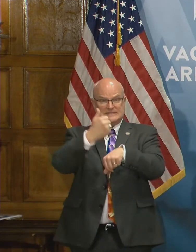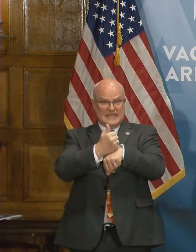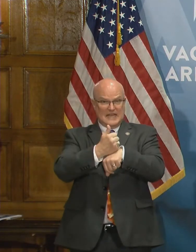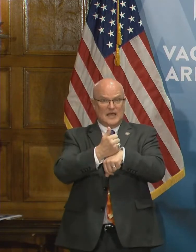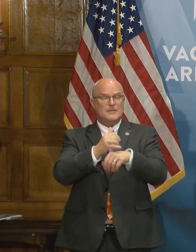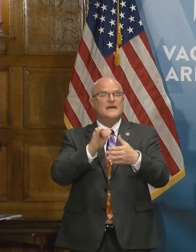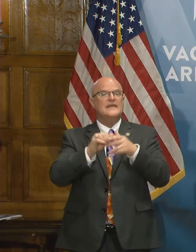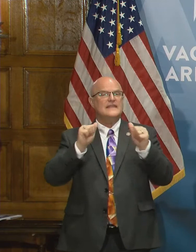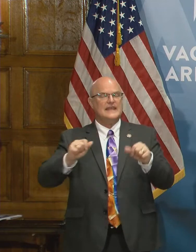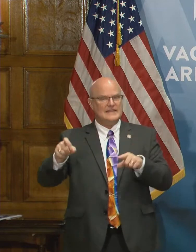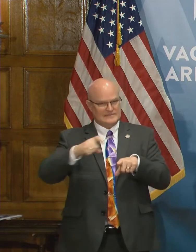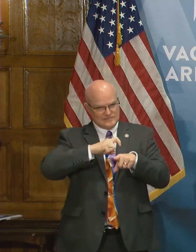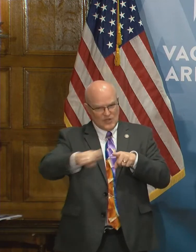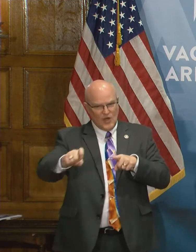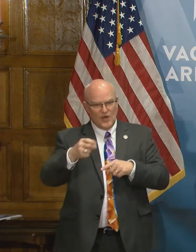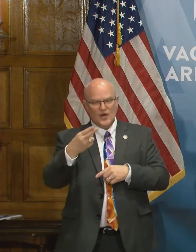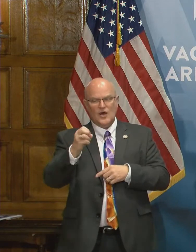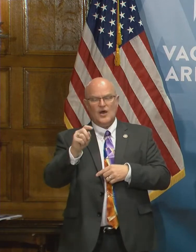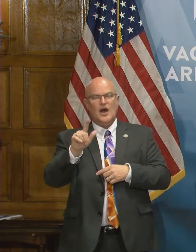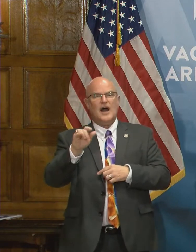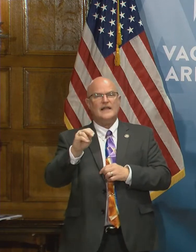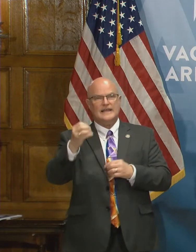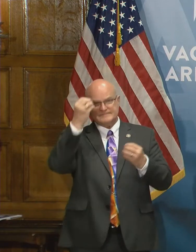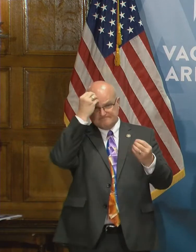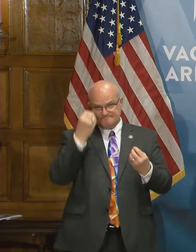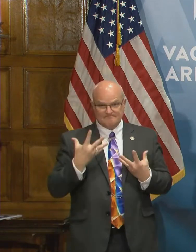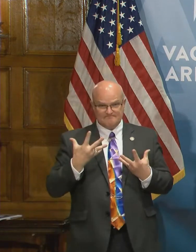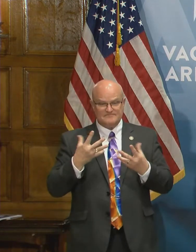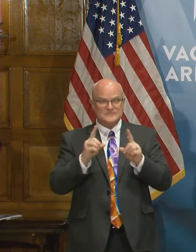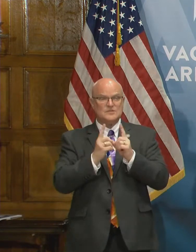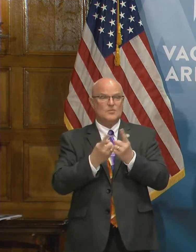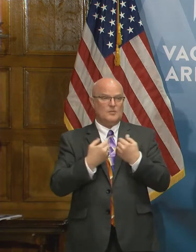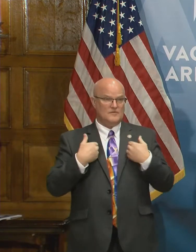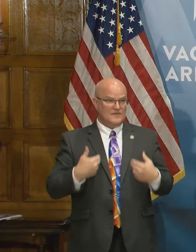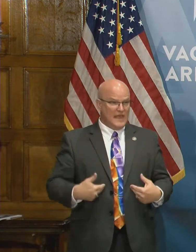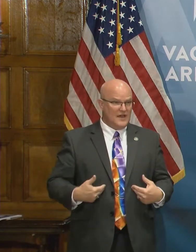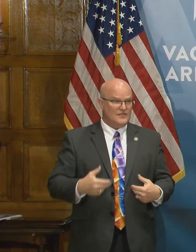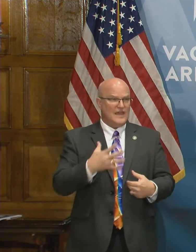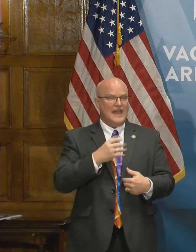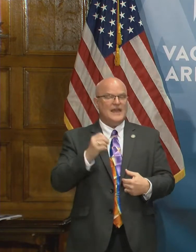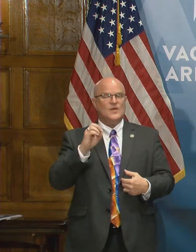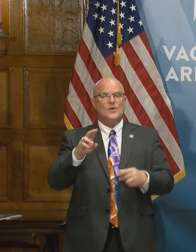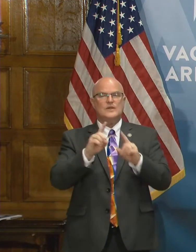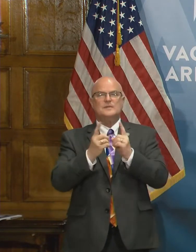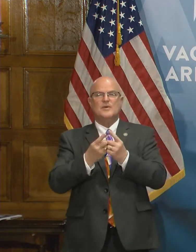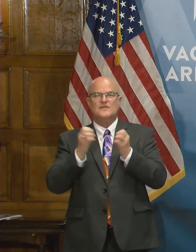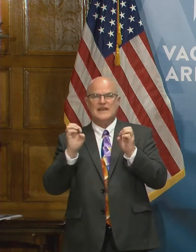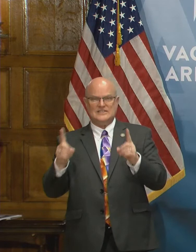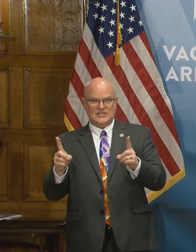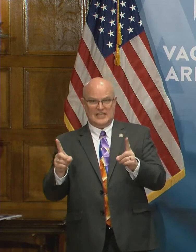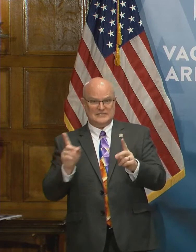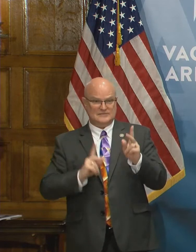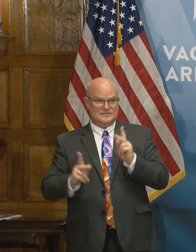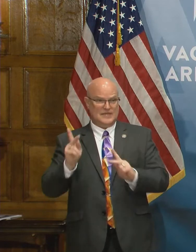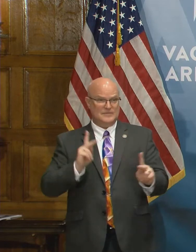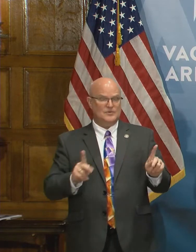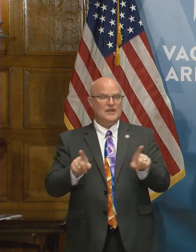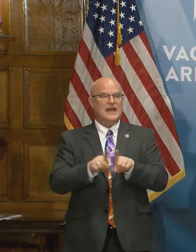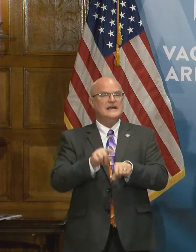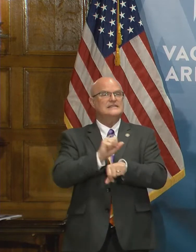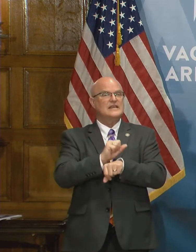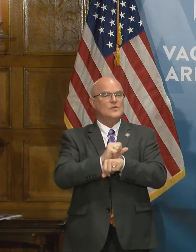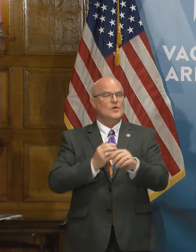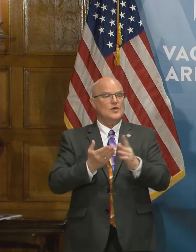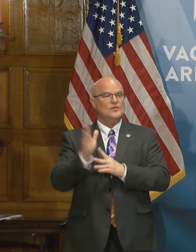can still call that hotline and communicate with Department of Health and or Department of Education personnel as they